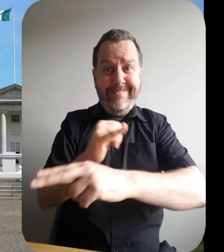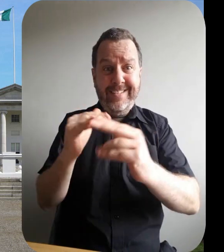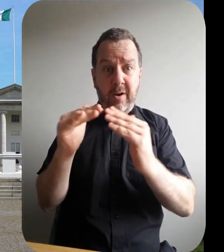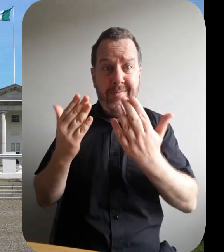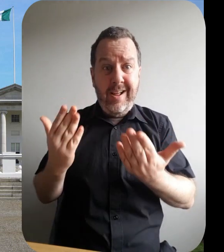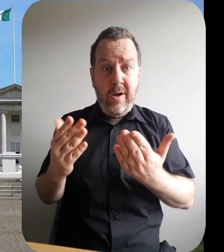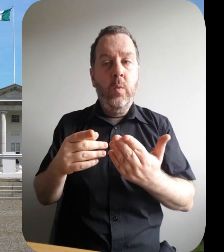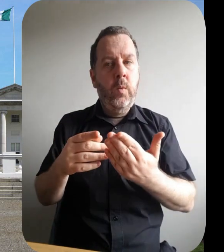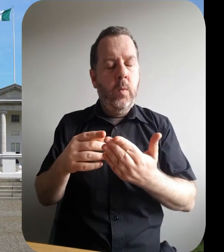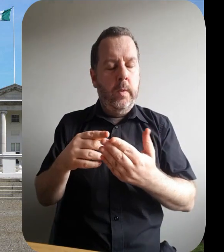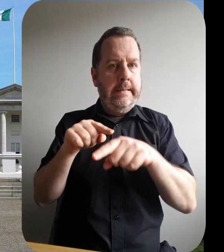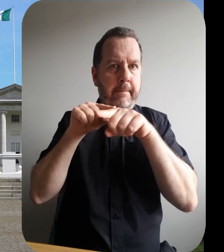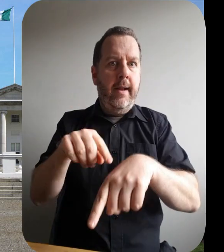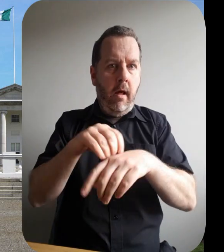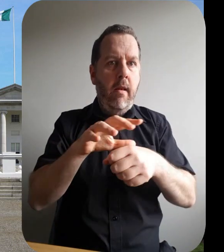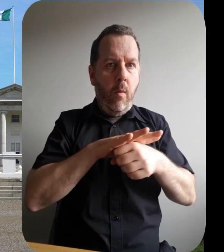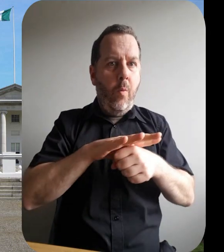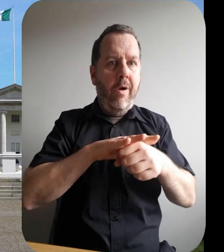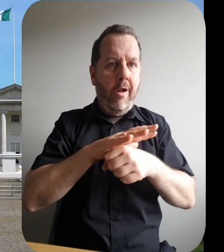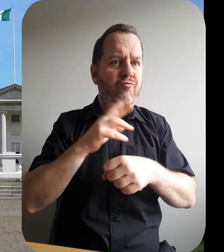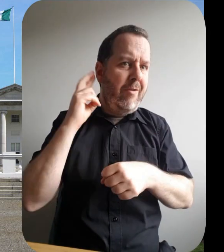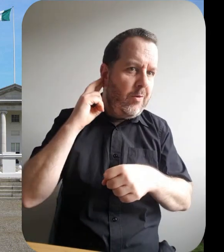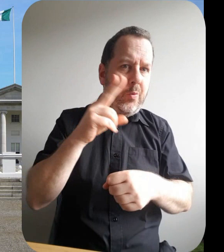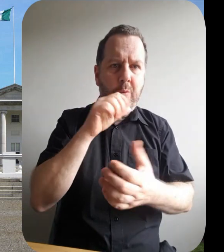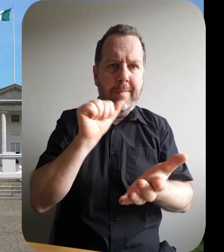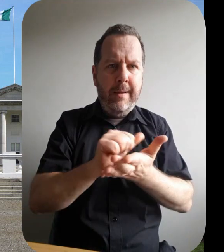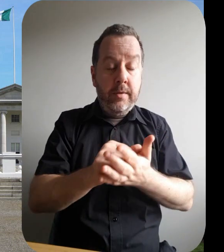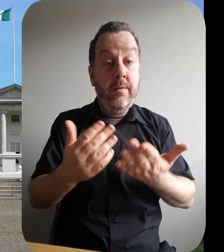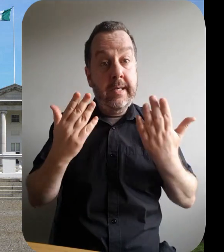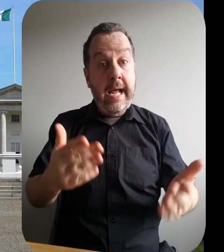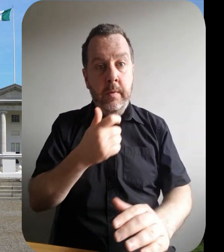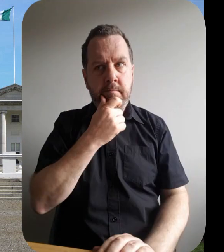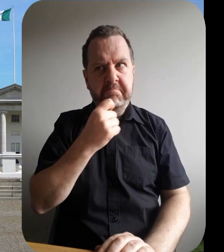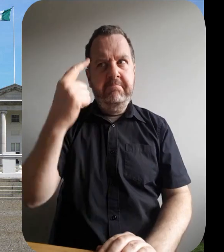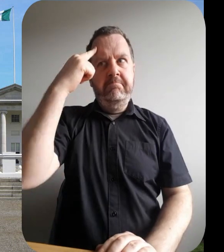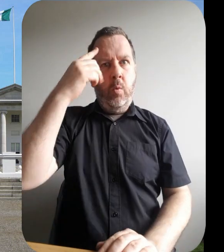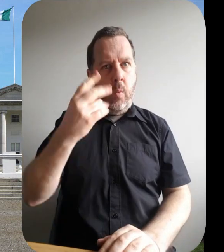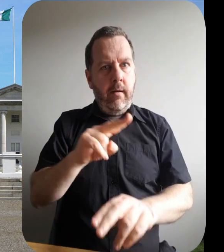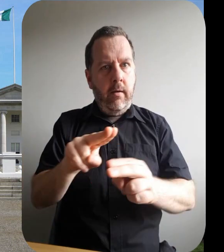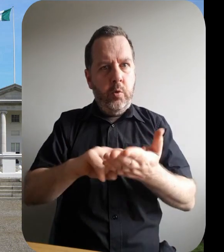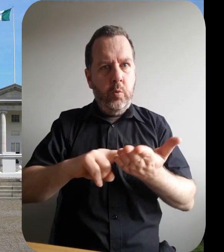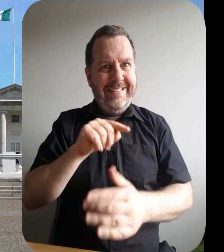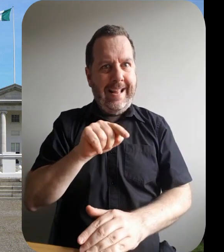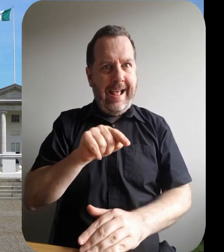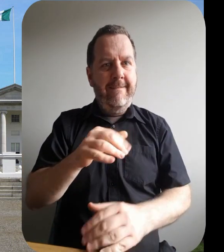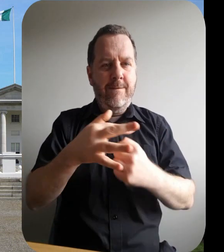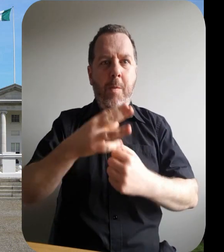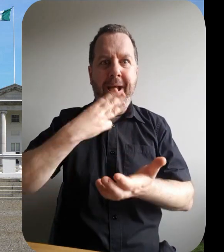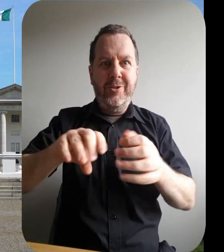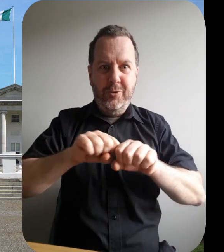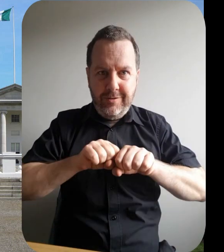housebound, I am availing of this valuable resource to send a message to our